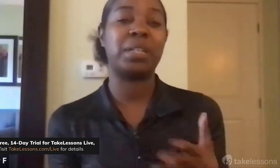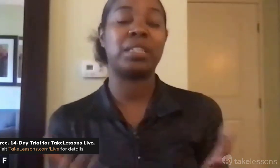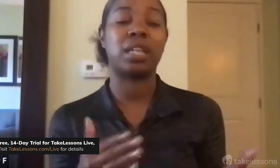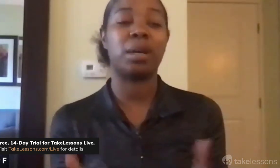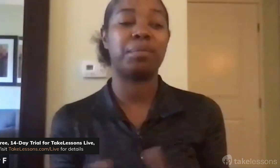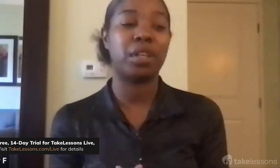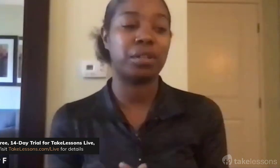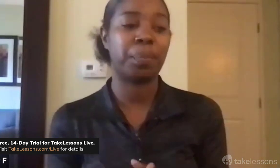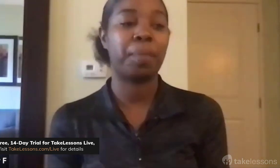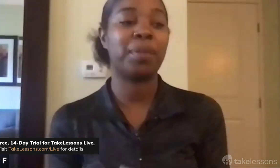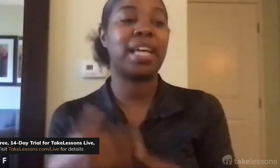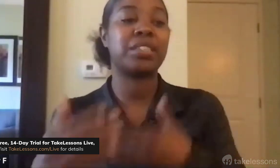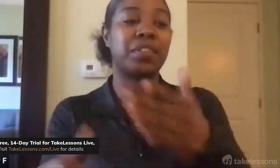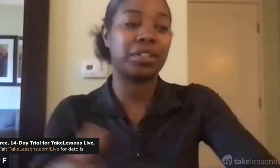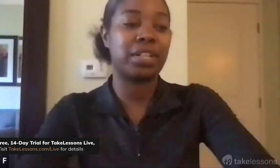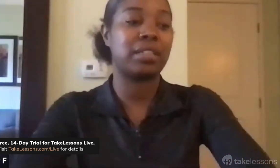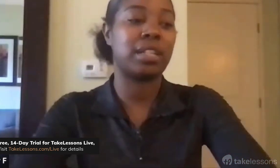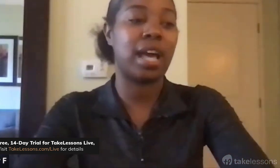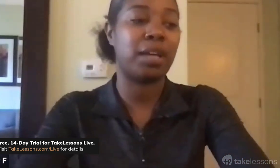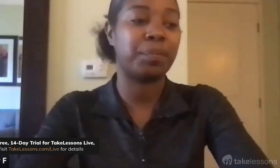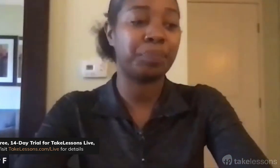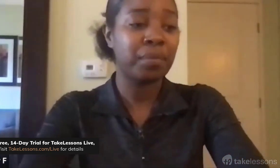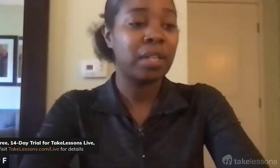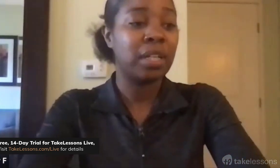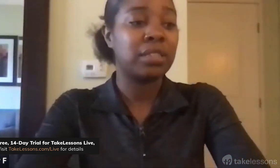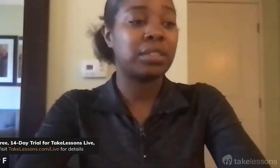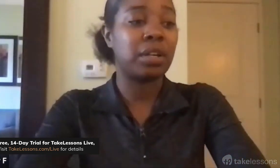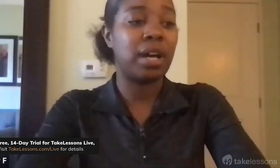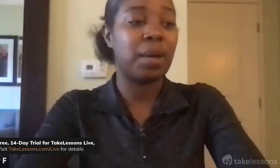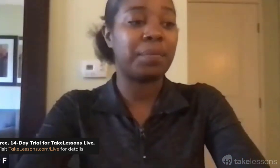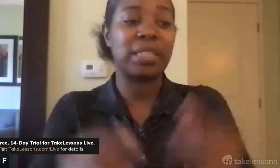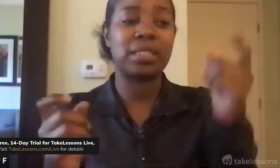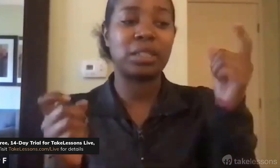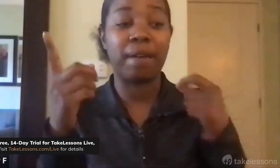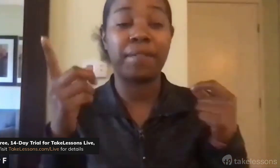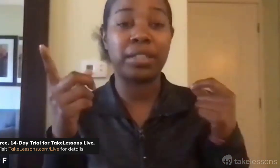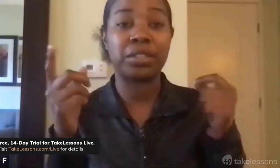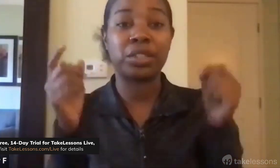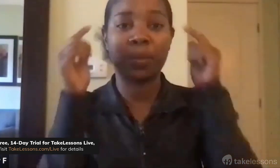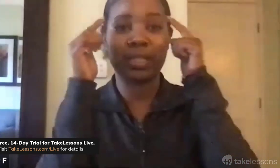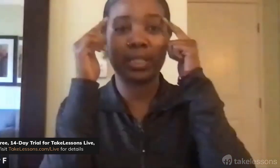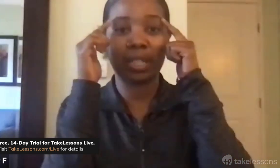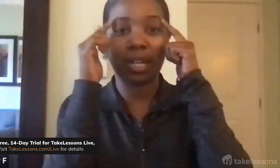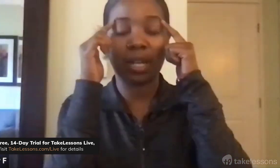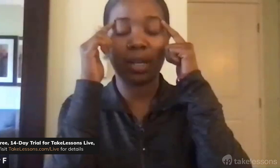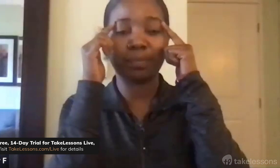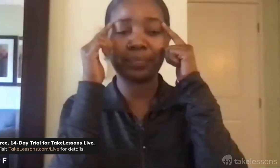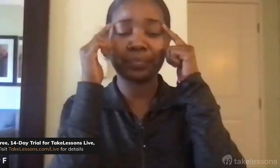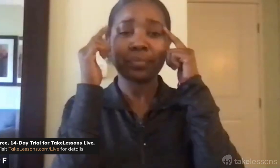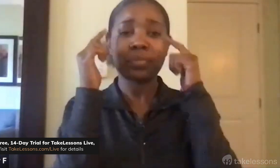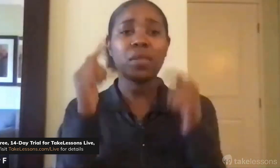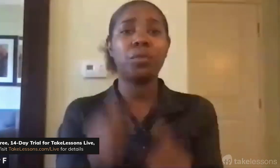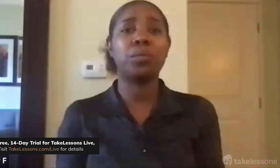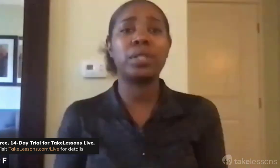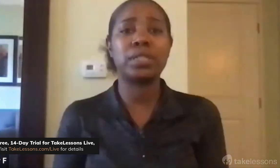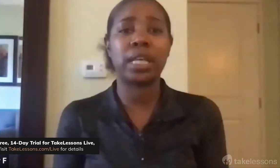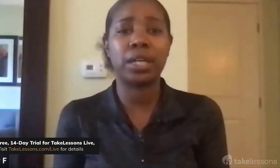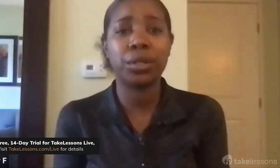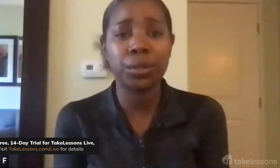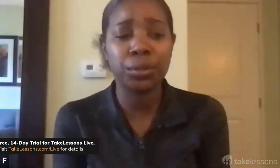means no. But that's further down the line. So that's just about facial expression. When you say